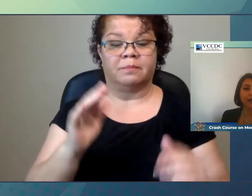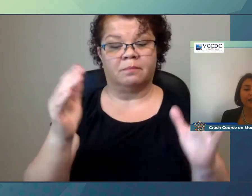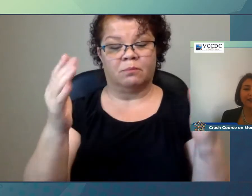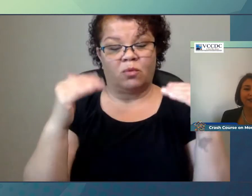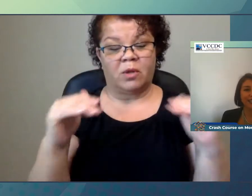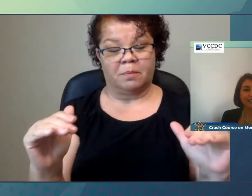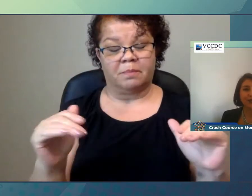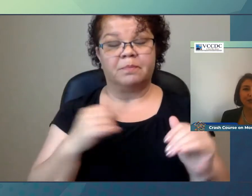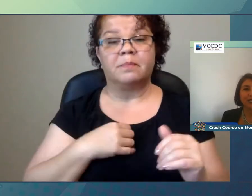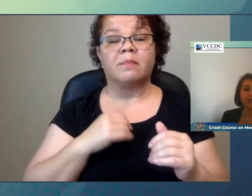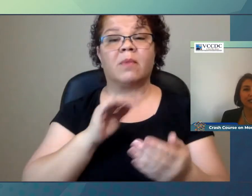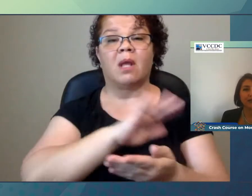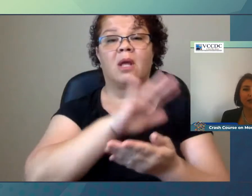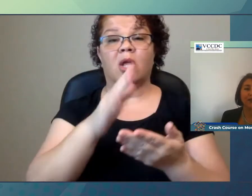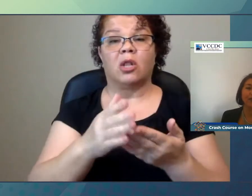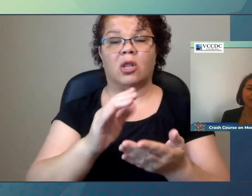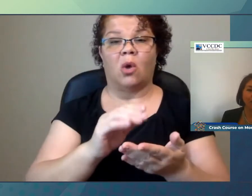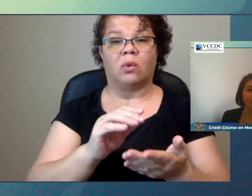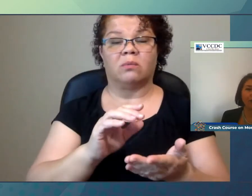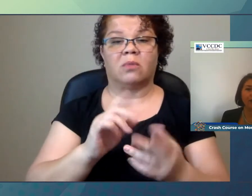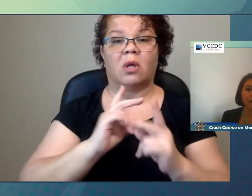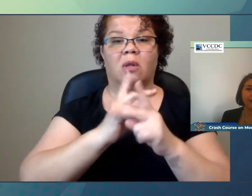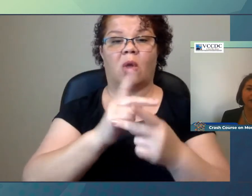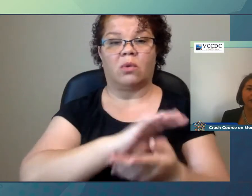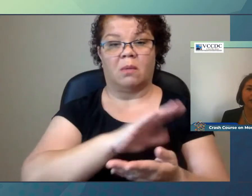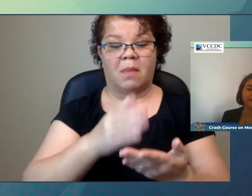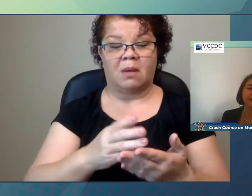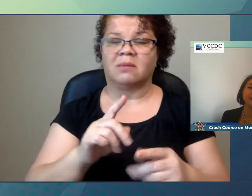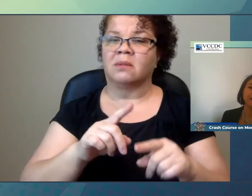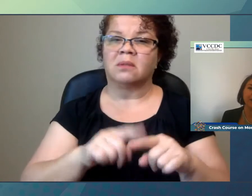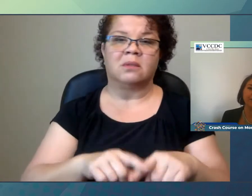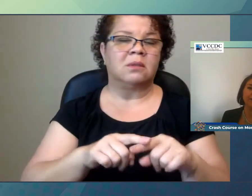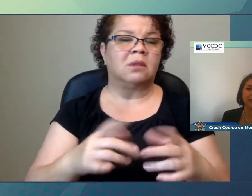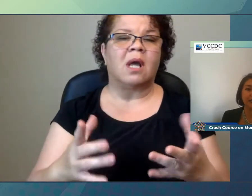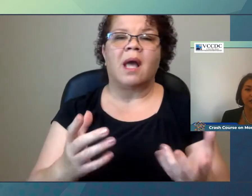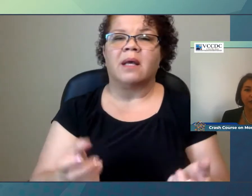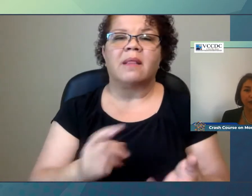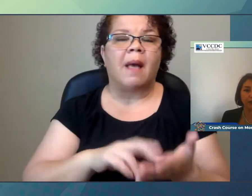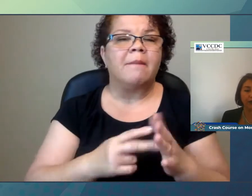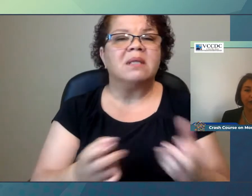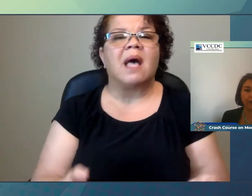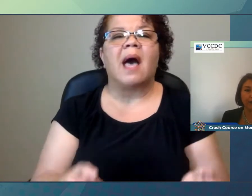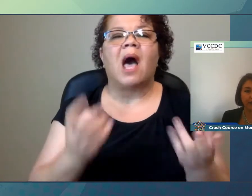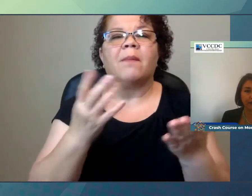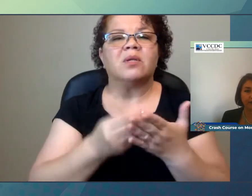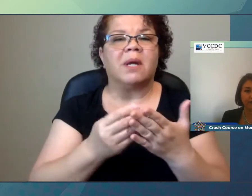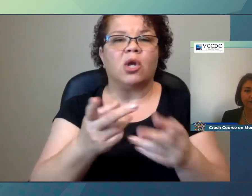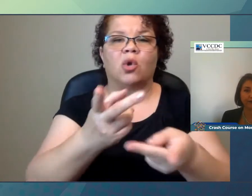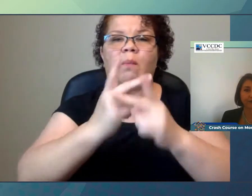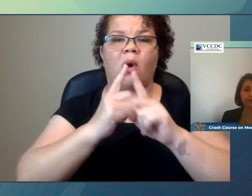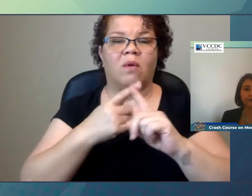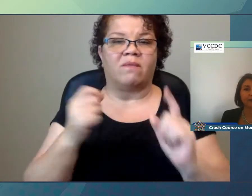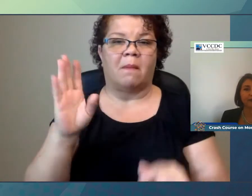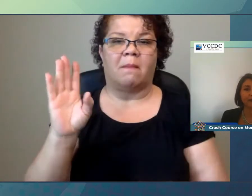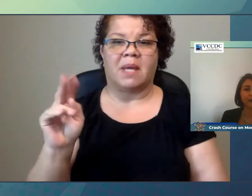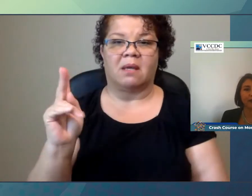Loan amount, that's a pretty easy one. All the loan amount is the amount of money that you're borrowing from the bank.